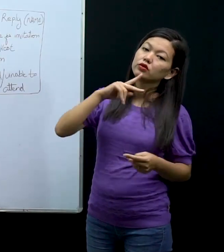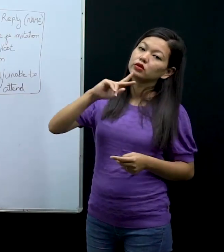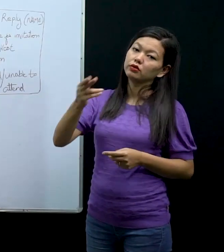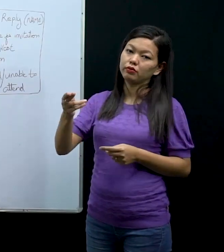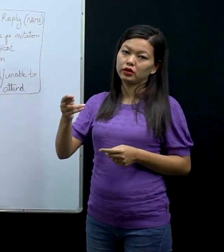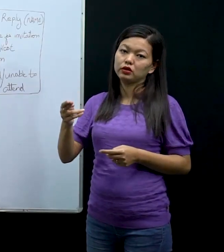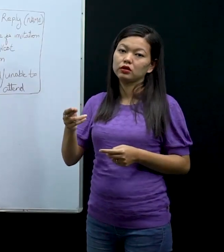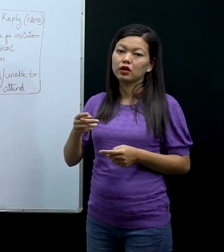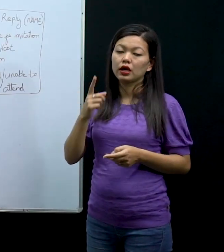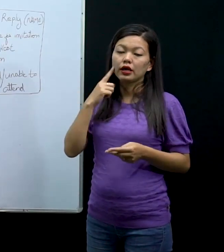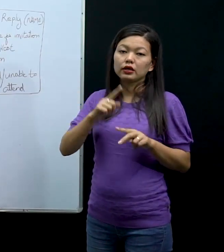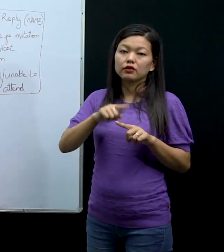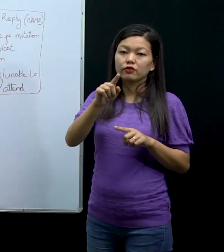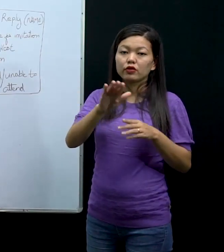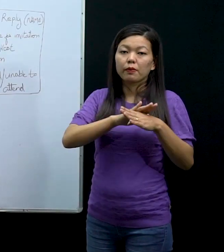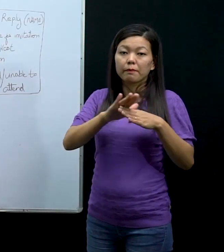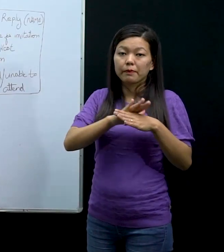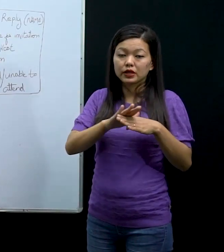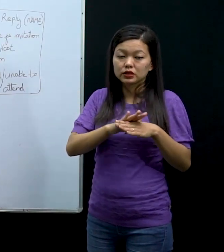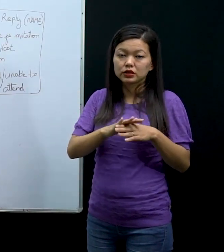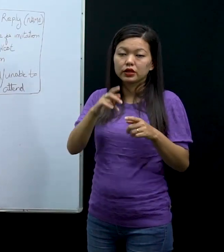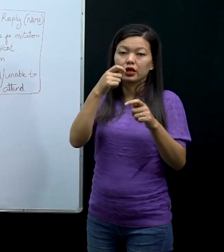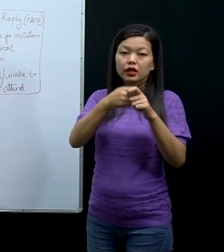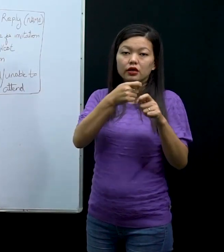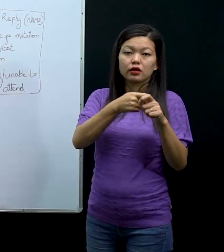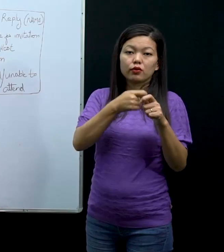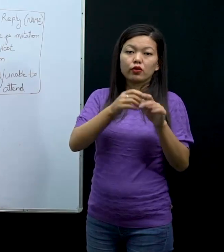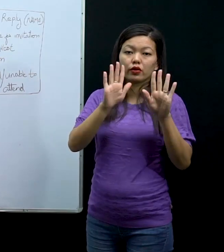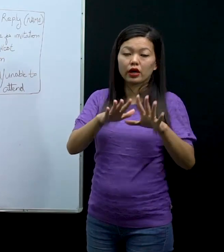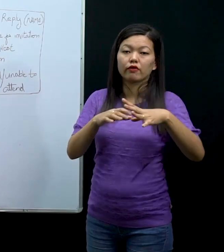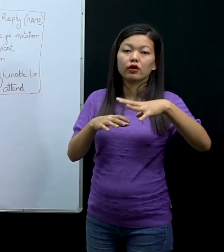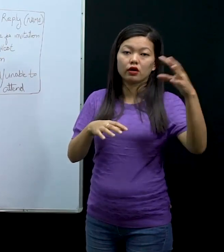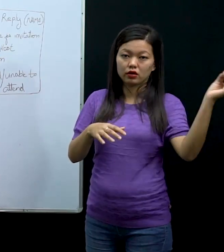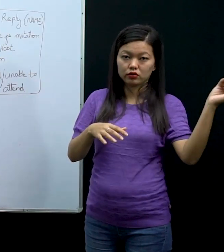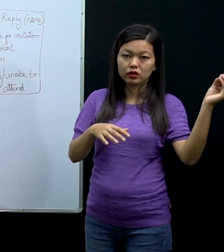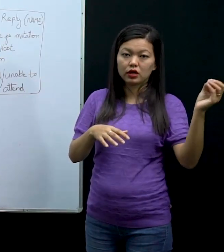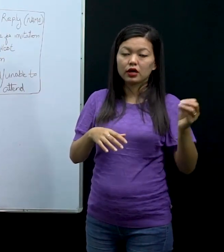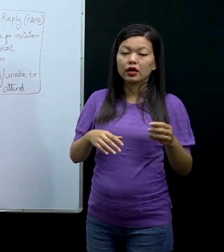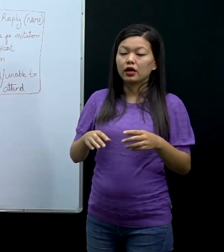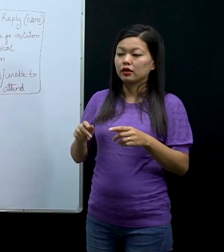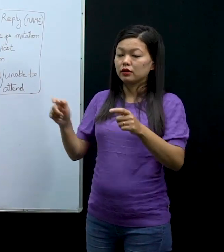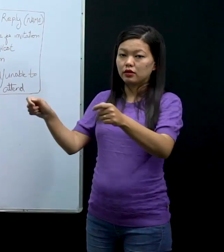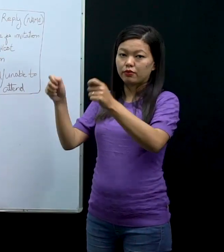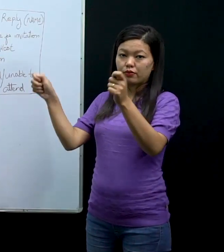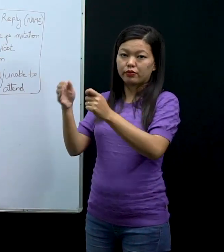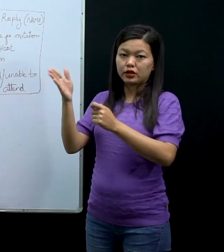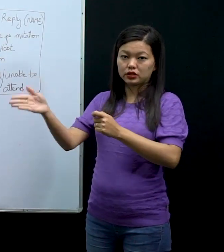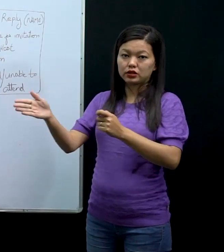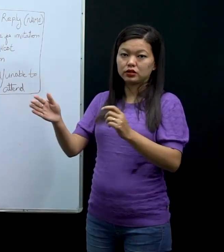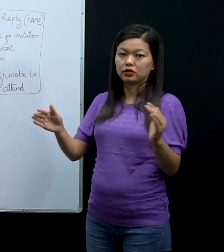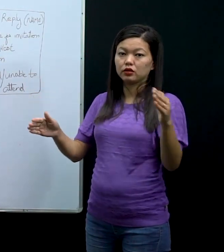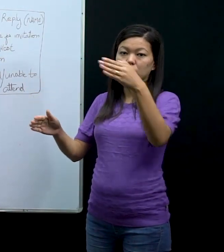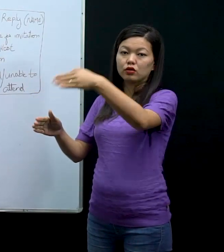very unavoidable situation that is making you unable to attend the celebration, you have to make sure that